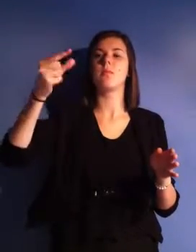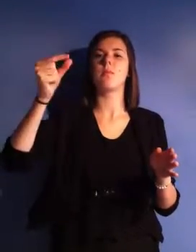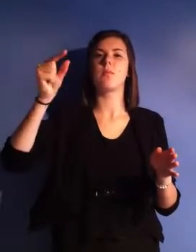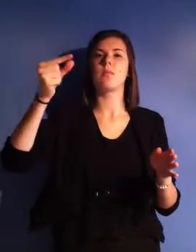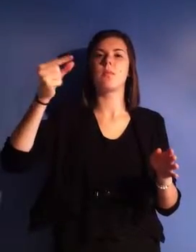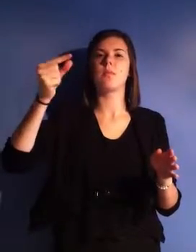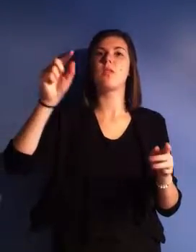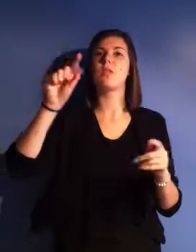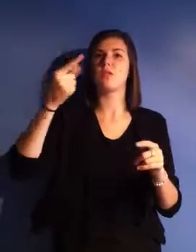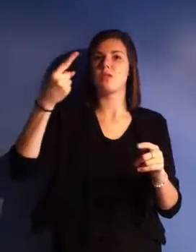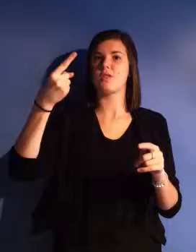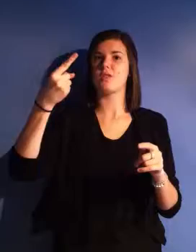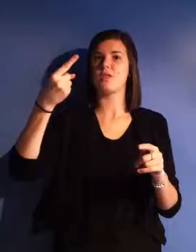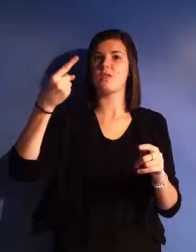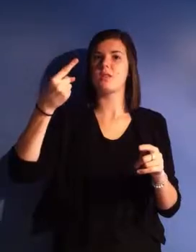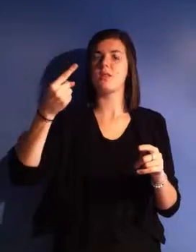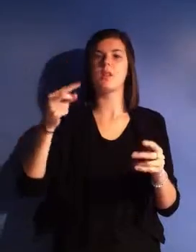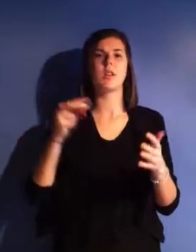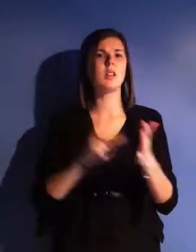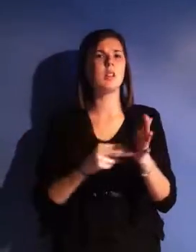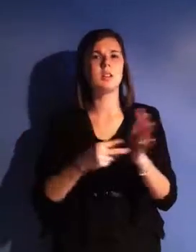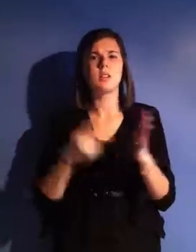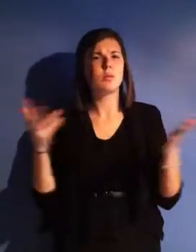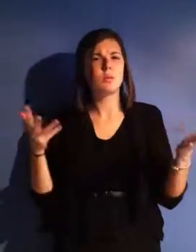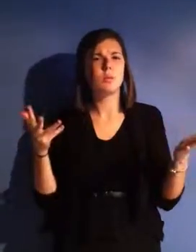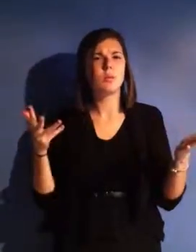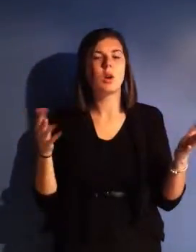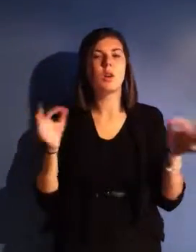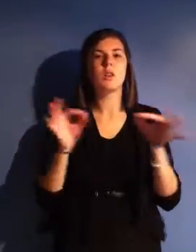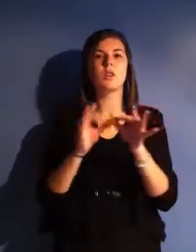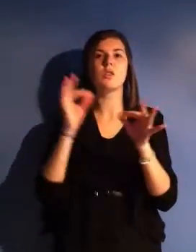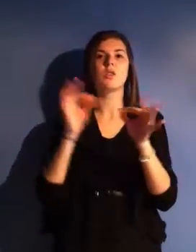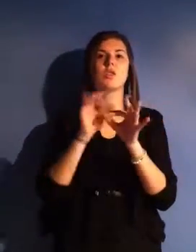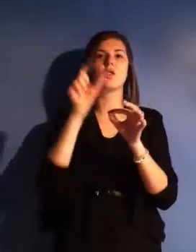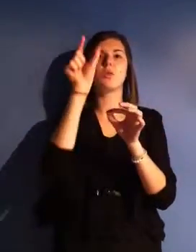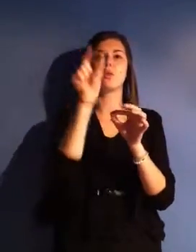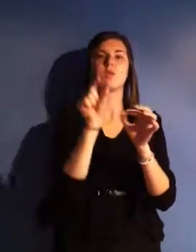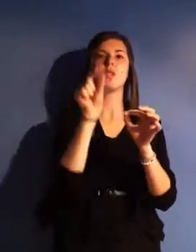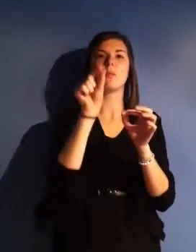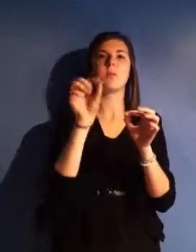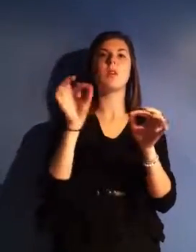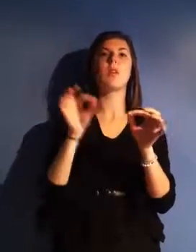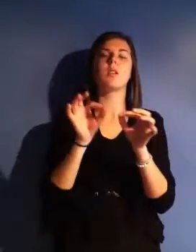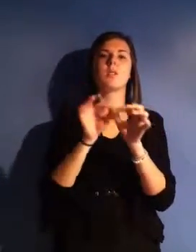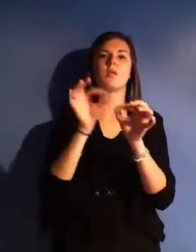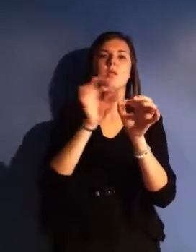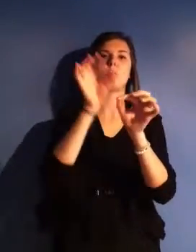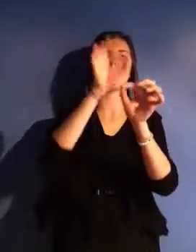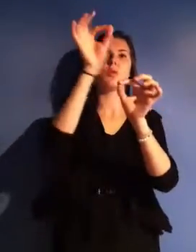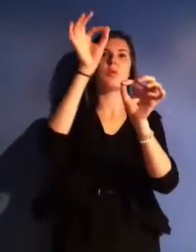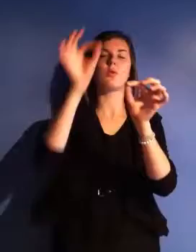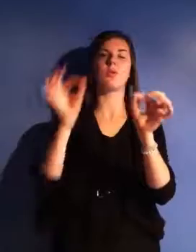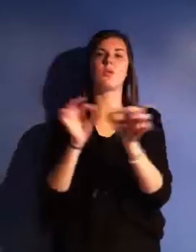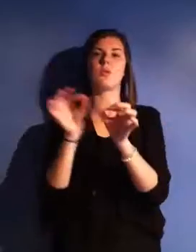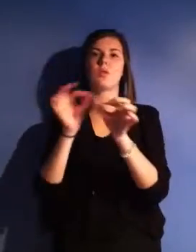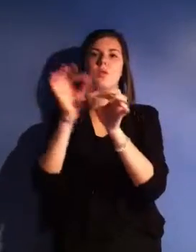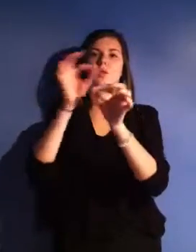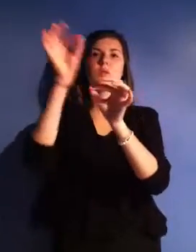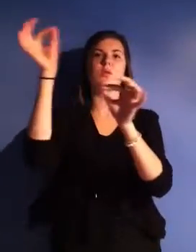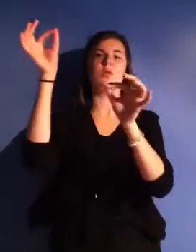you sew your zipper in by hand first, simply using a needle and thread. You sew it up one side and you sew it up the other